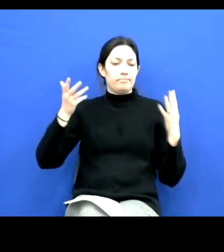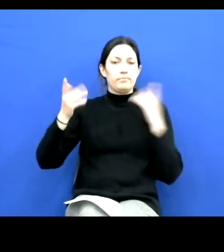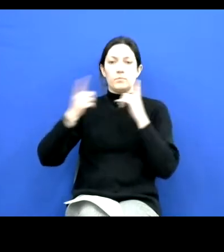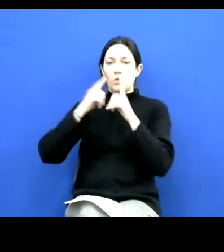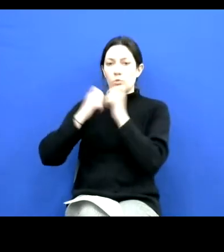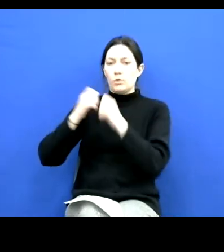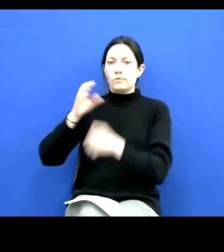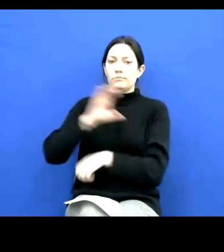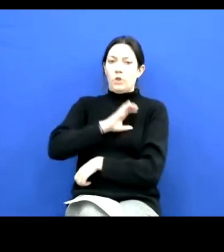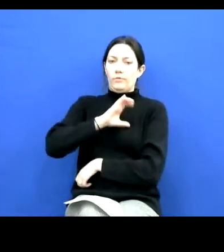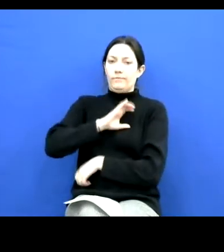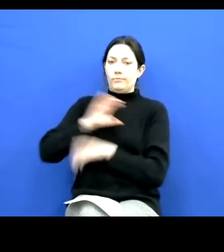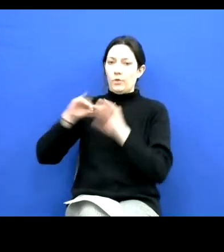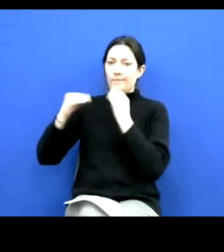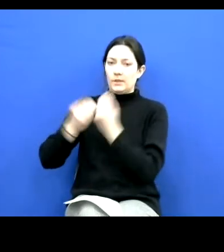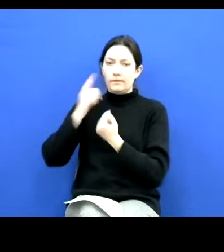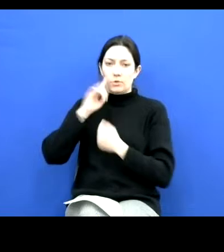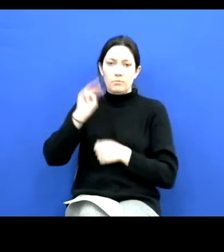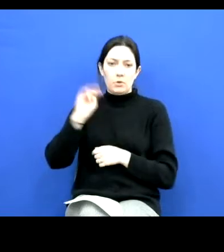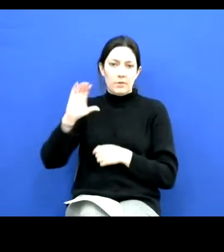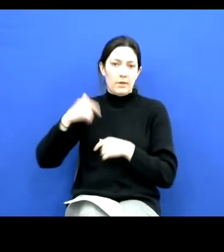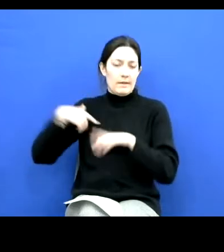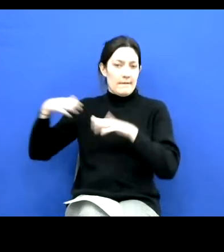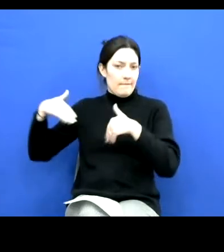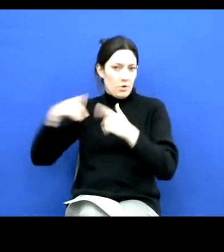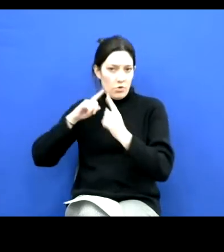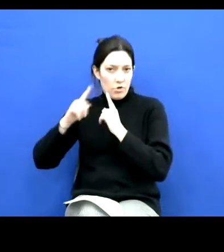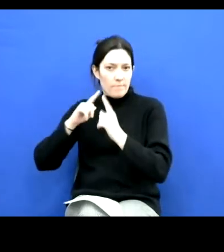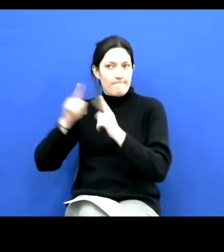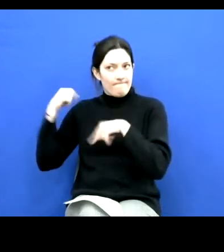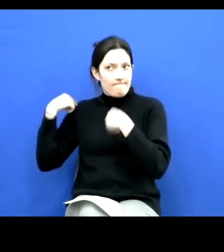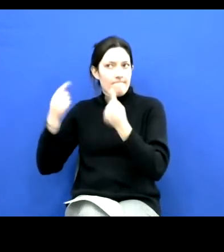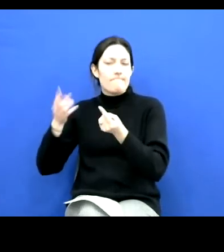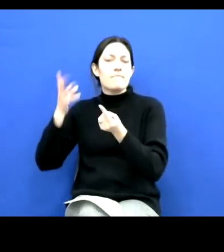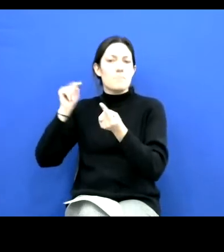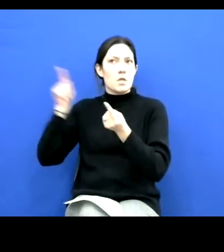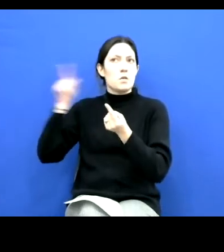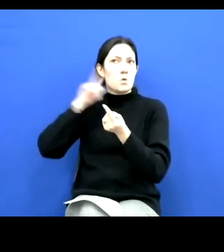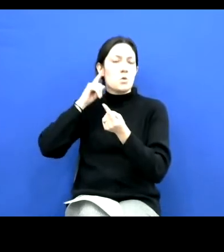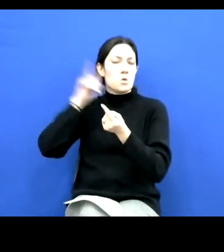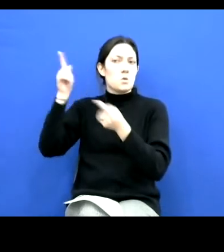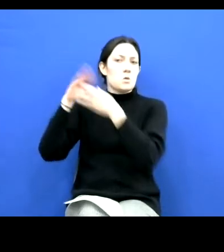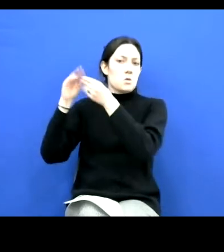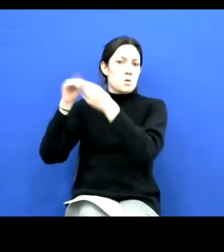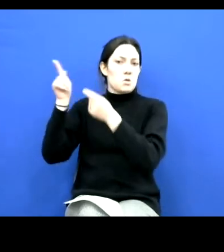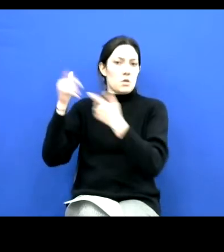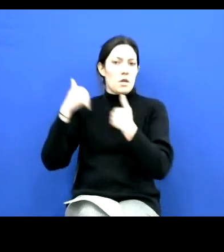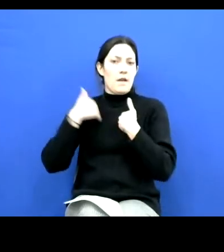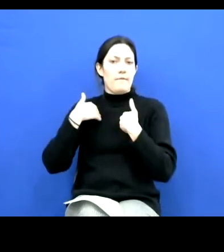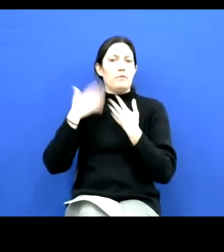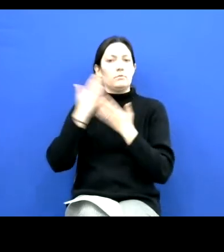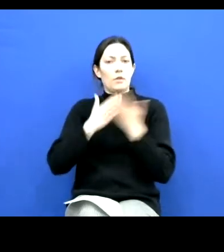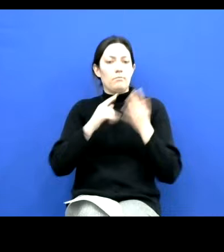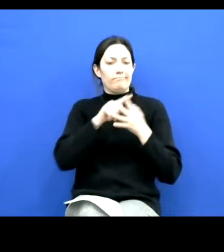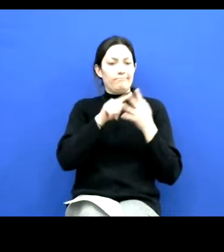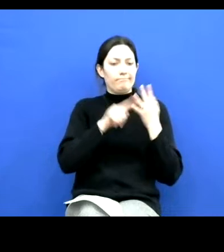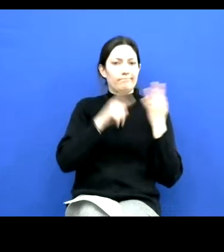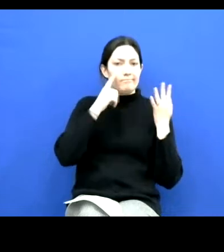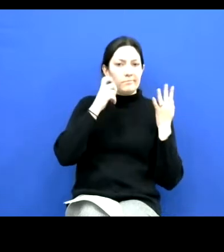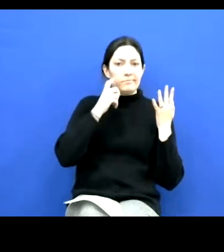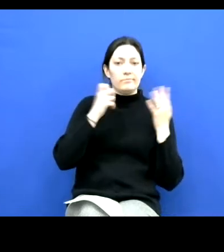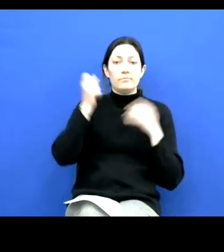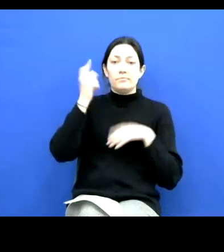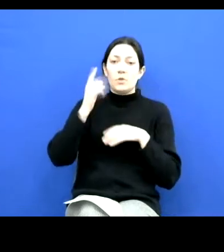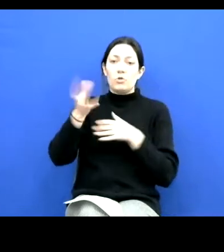Monroe County Sheriff's Office to get an update, but last I knew they had a couple suspects and leads they were following. But with her passing, it is